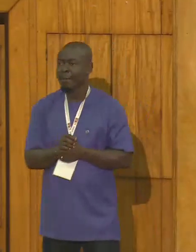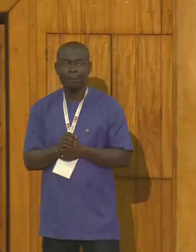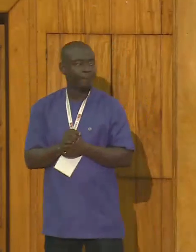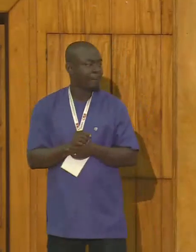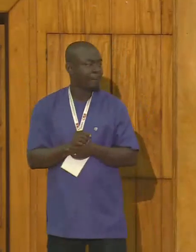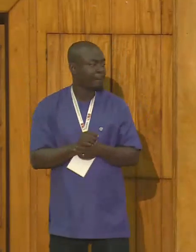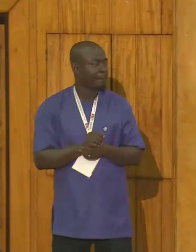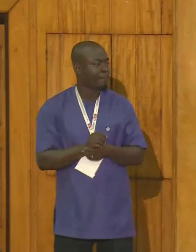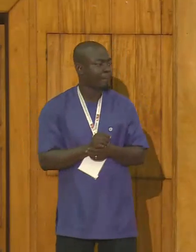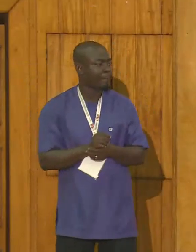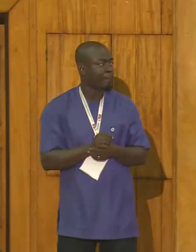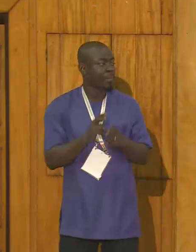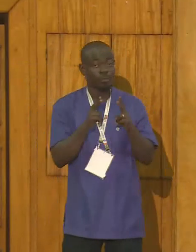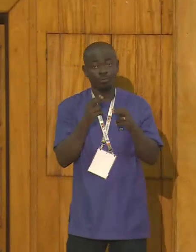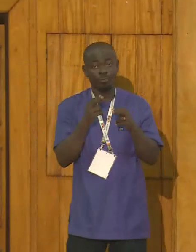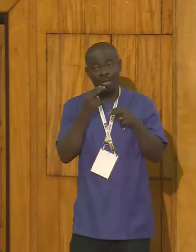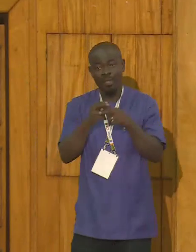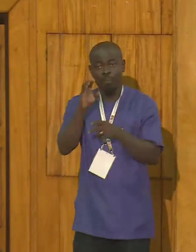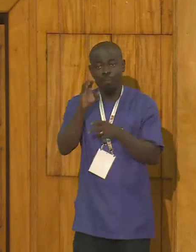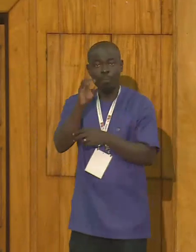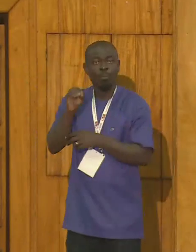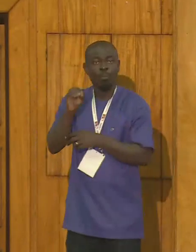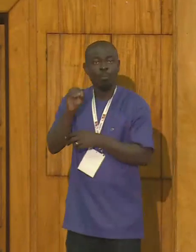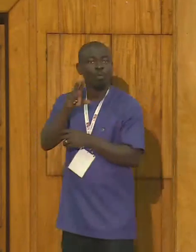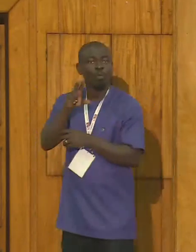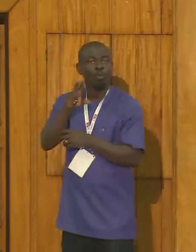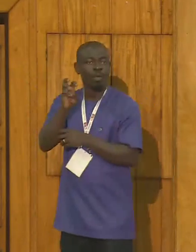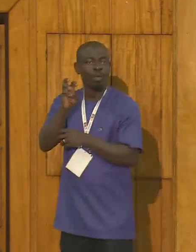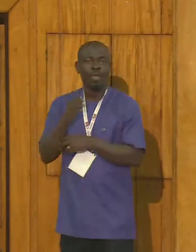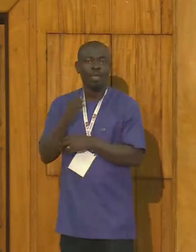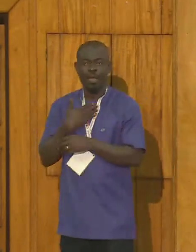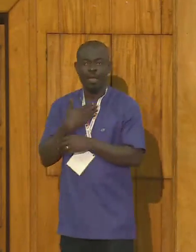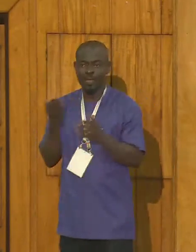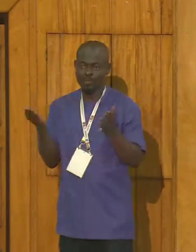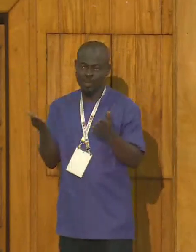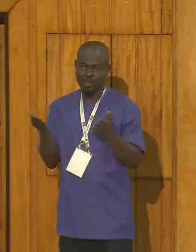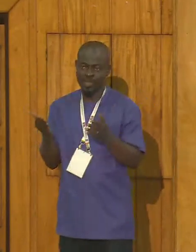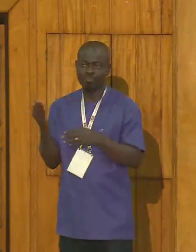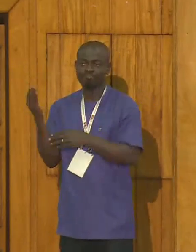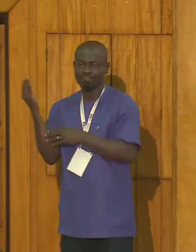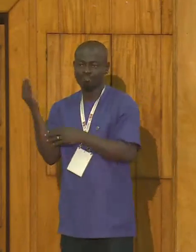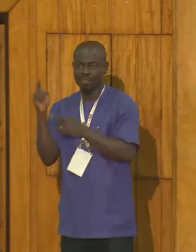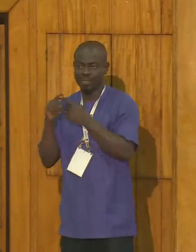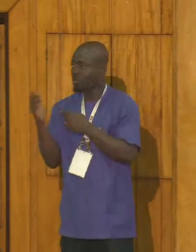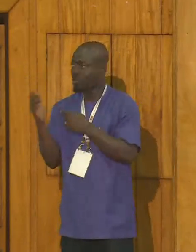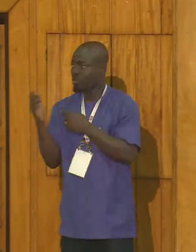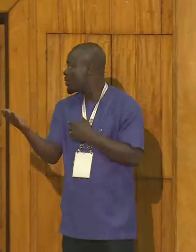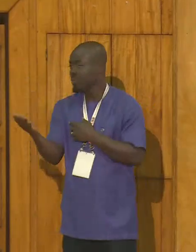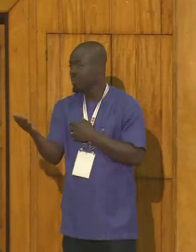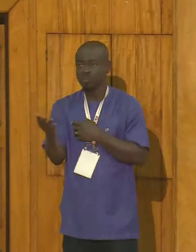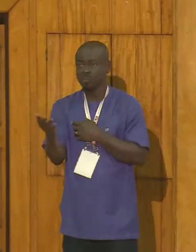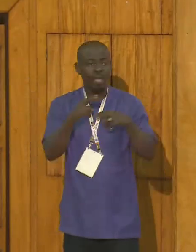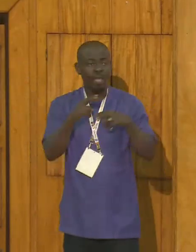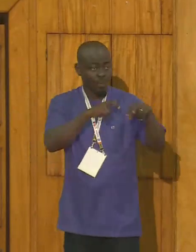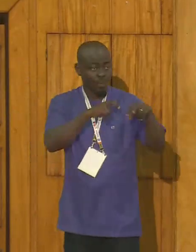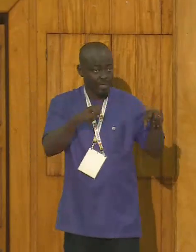Okay, so I am Oluwashola Balogun, and I'm pleased to be here to present today to you a research that